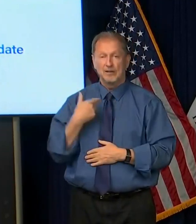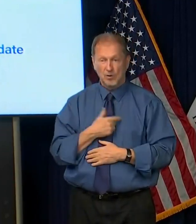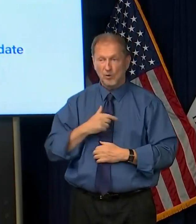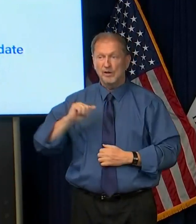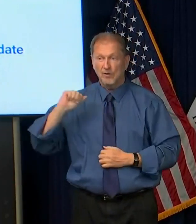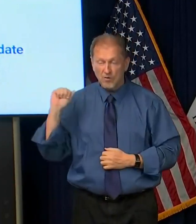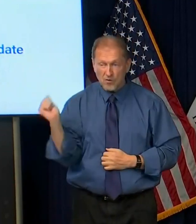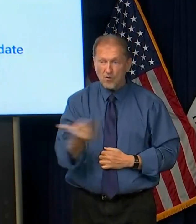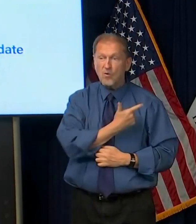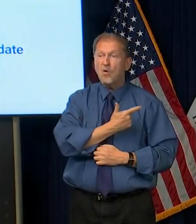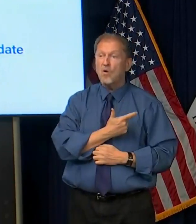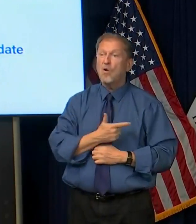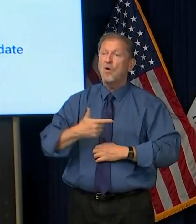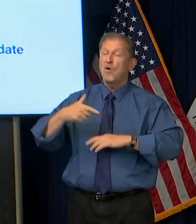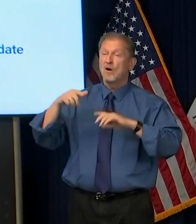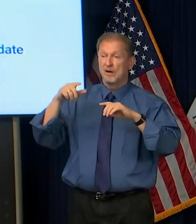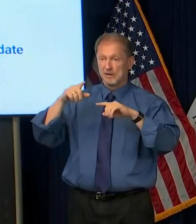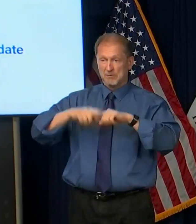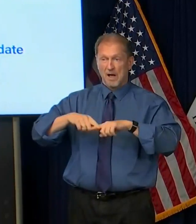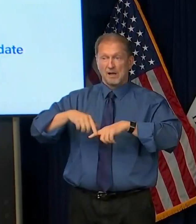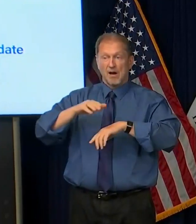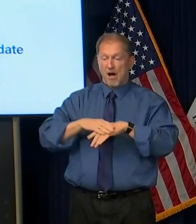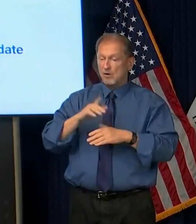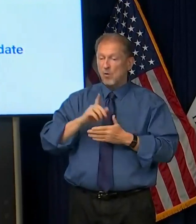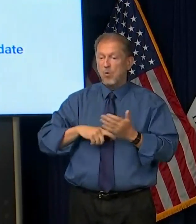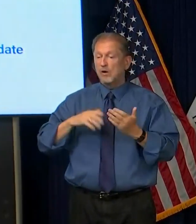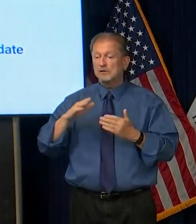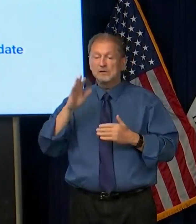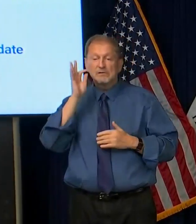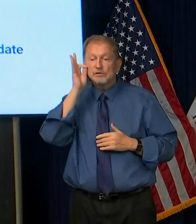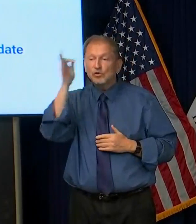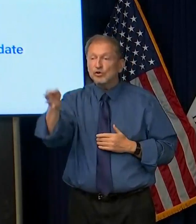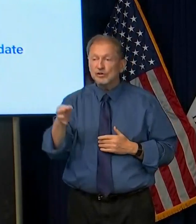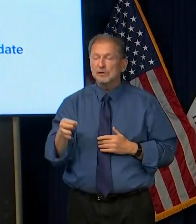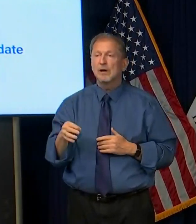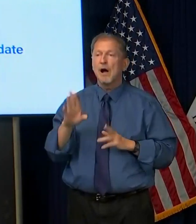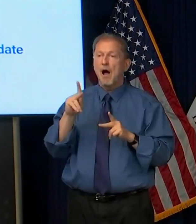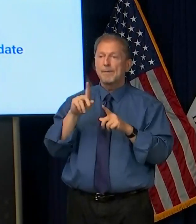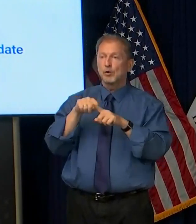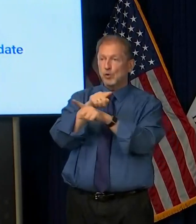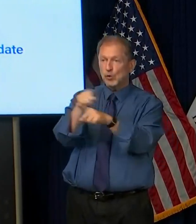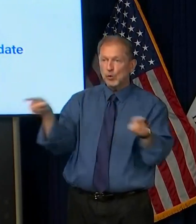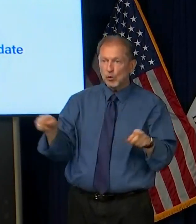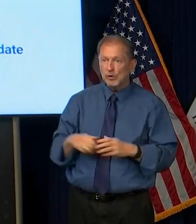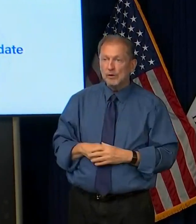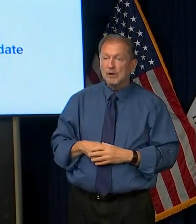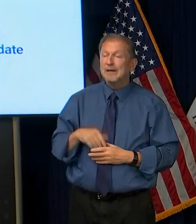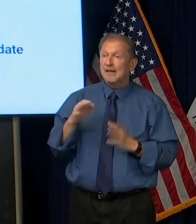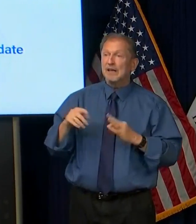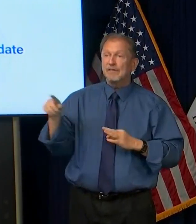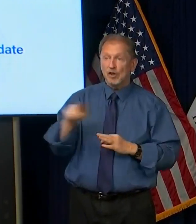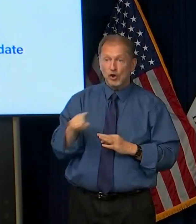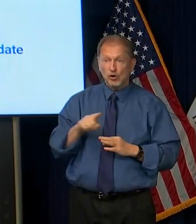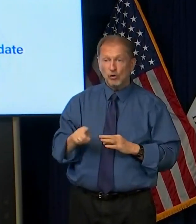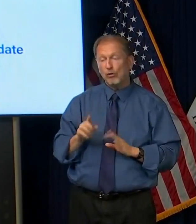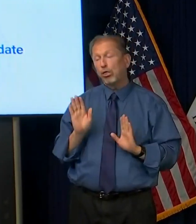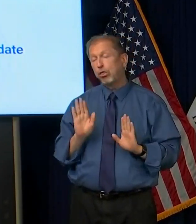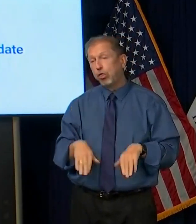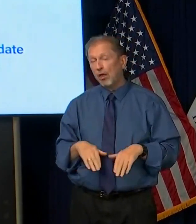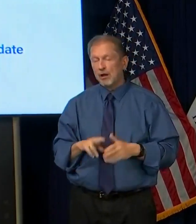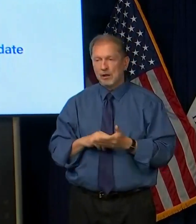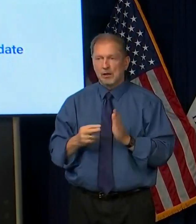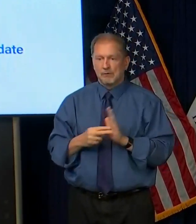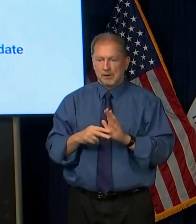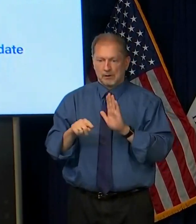have the pen with which to write the next chapter. And that can be a chapter of further gloom and doom, or it can be a chapter where